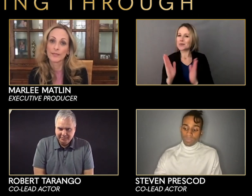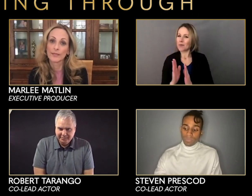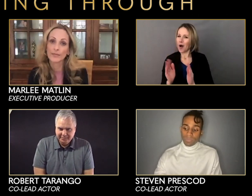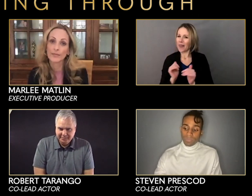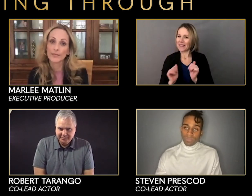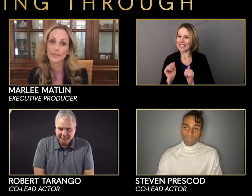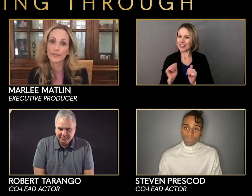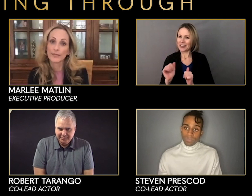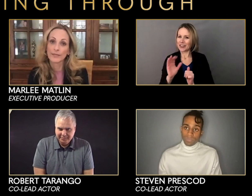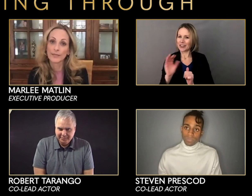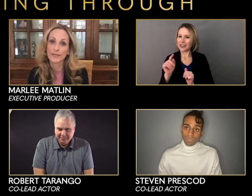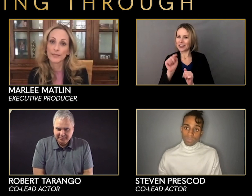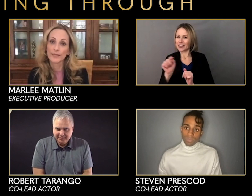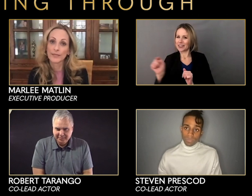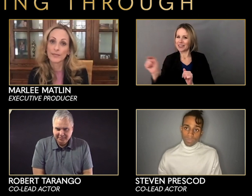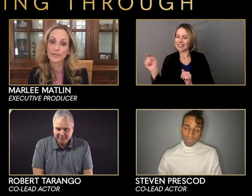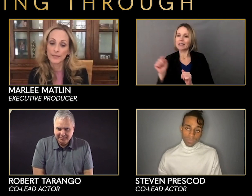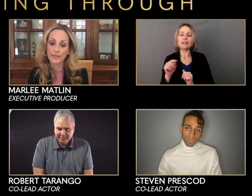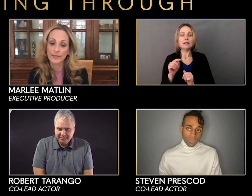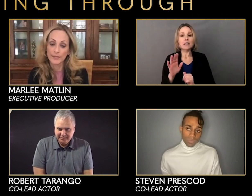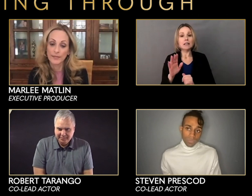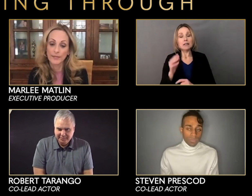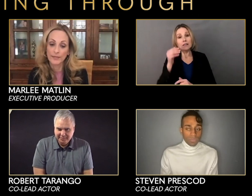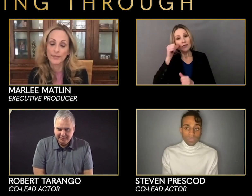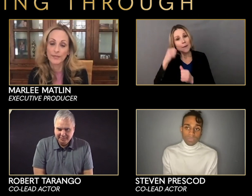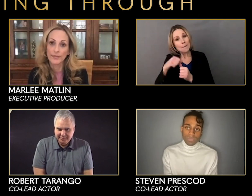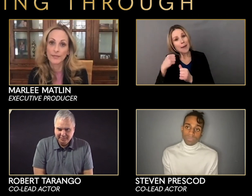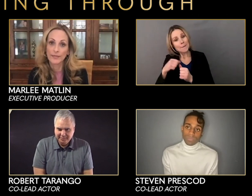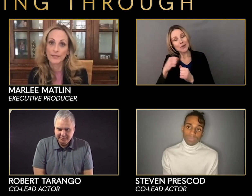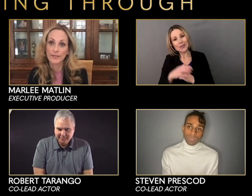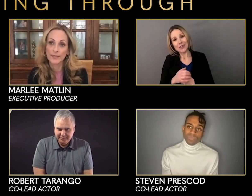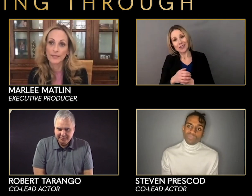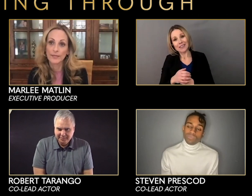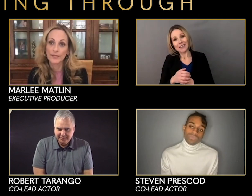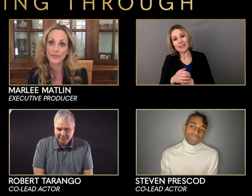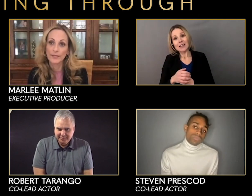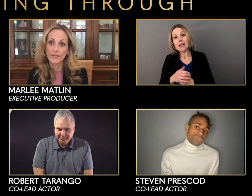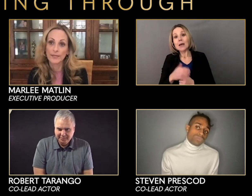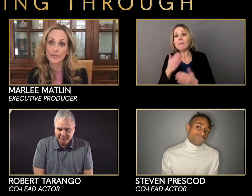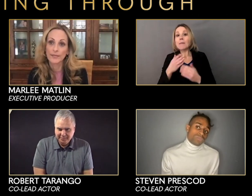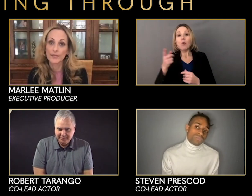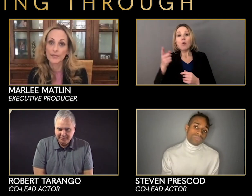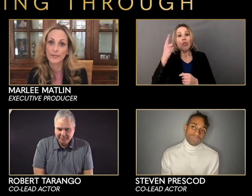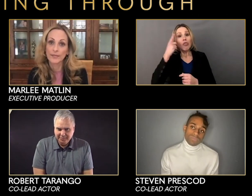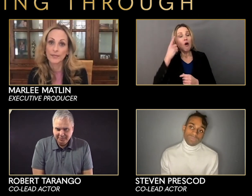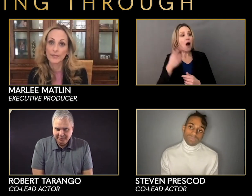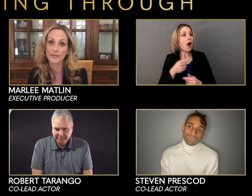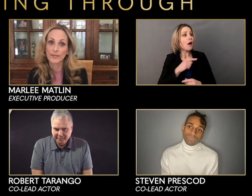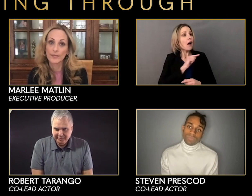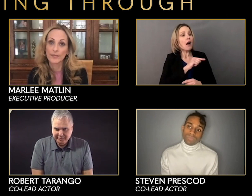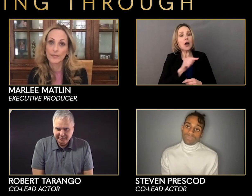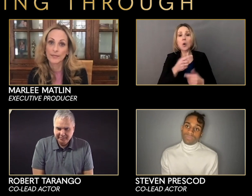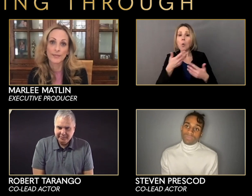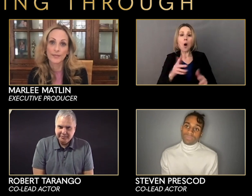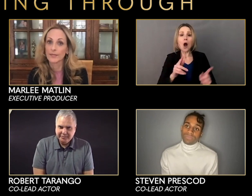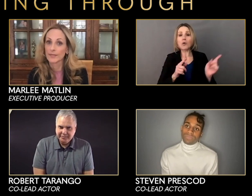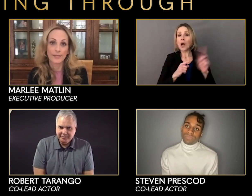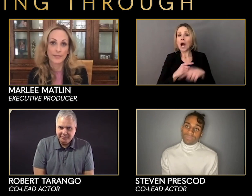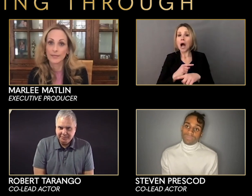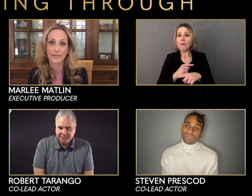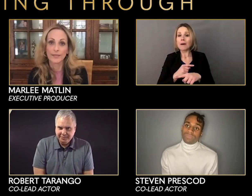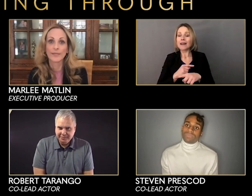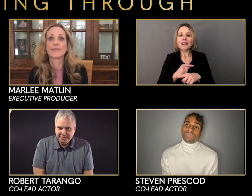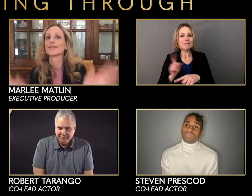to remember that just because a patron hasn't come, they may not feel like there's a place for them to